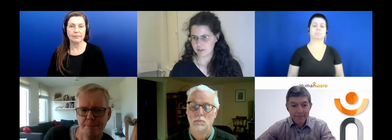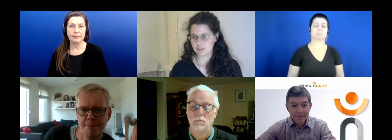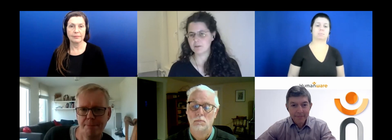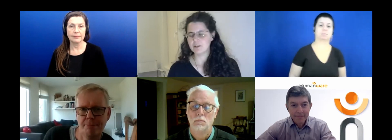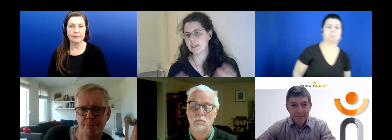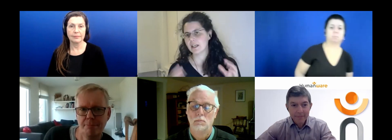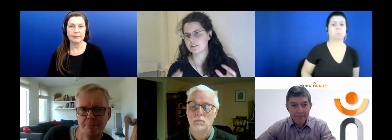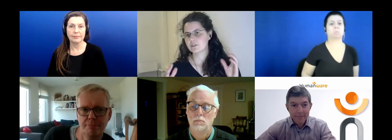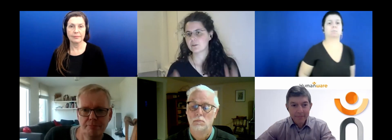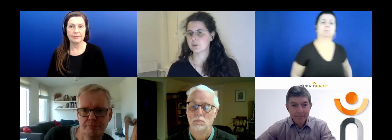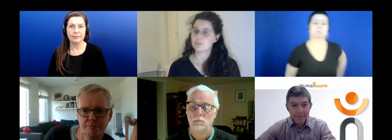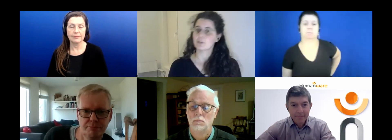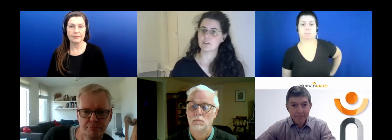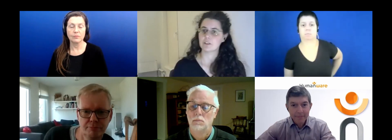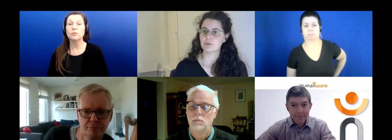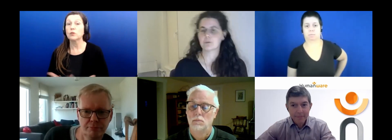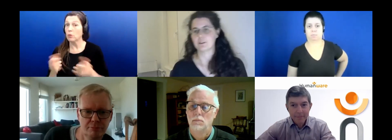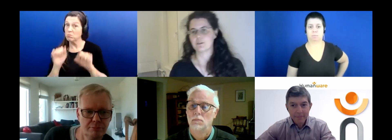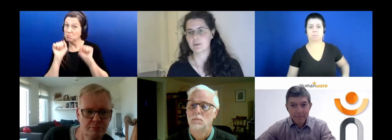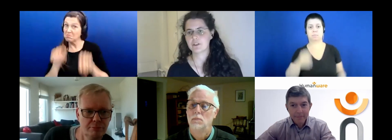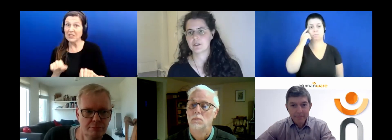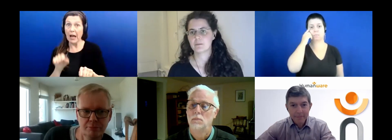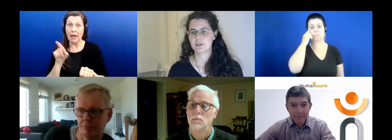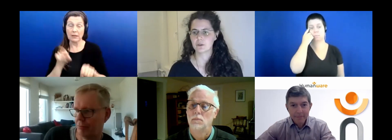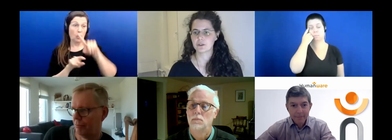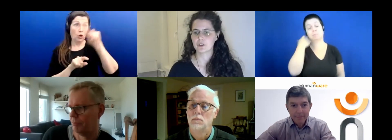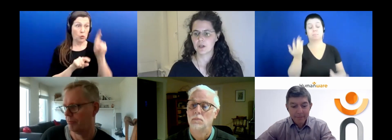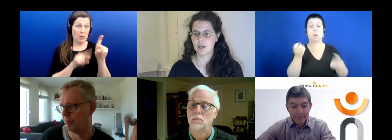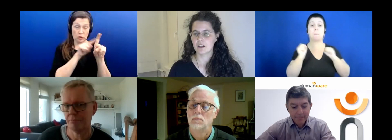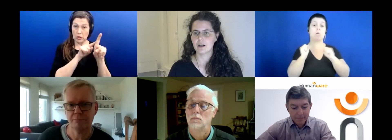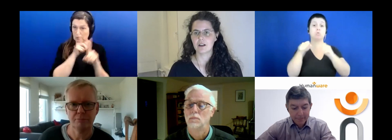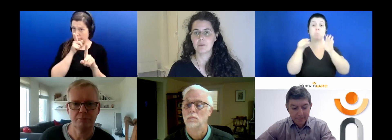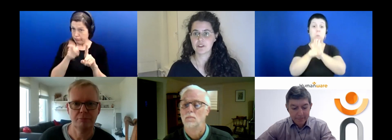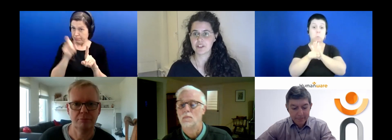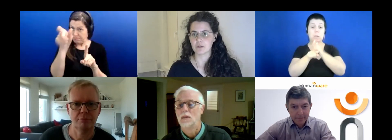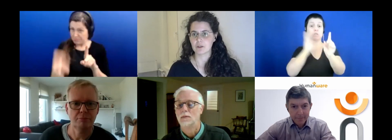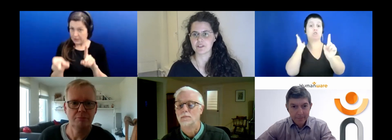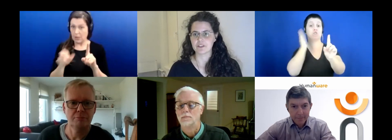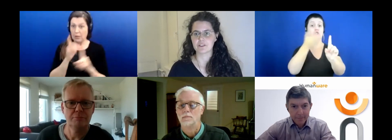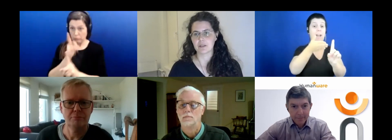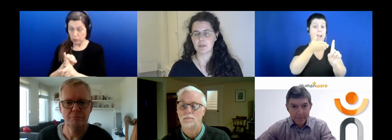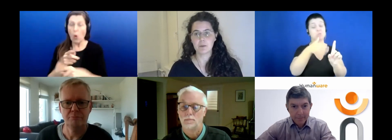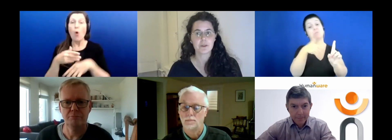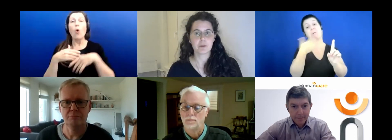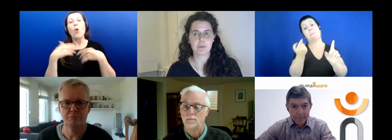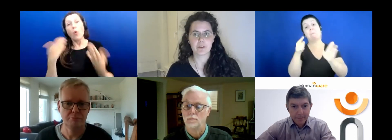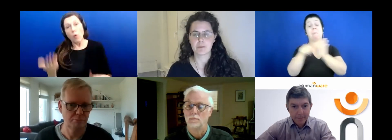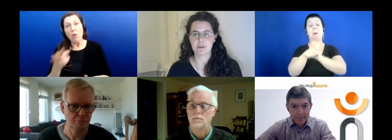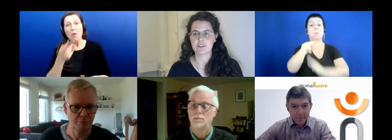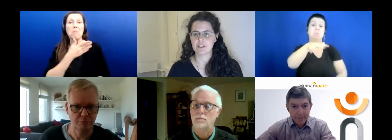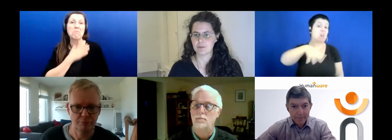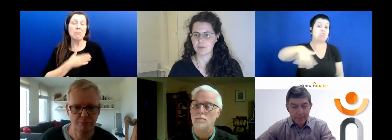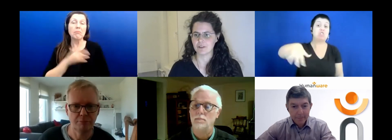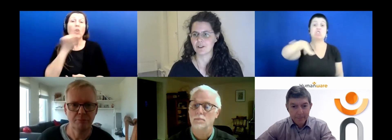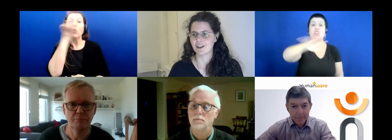So this means you can ask specific question to a specific person, but also more general questions that maybe multiple